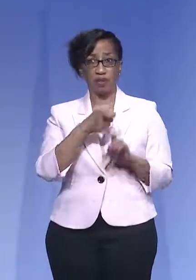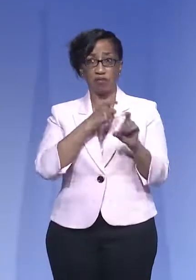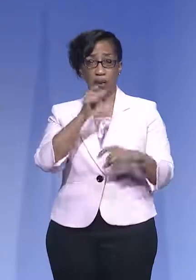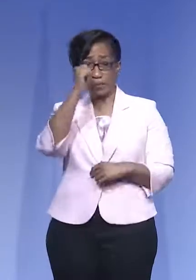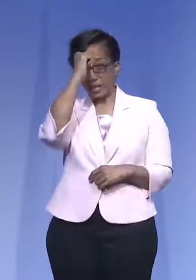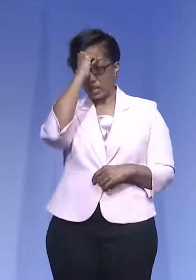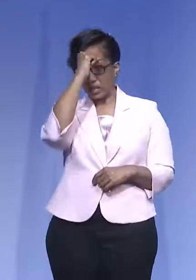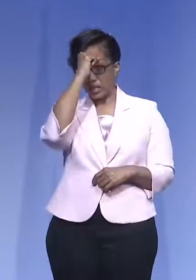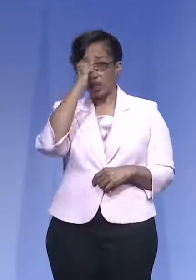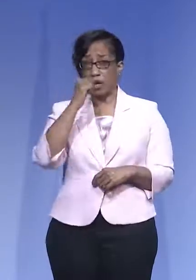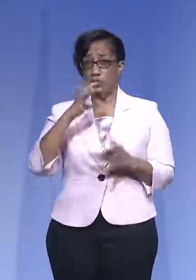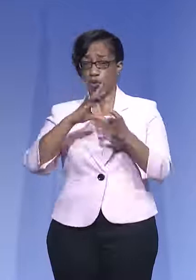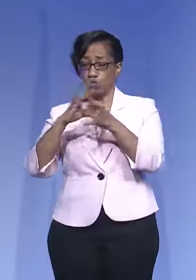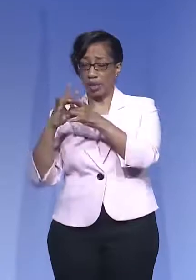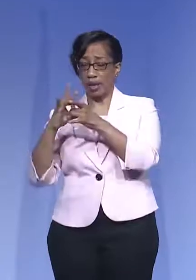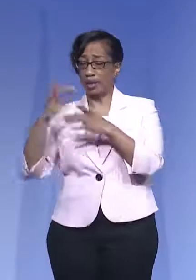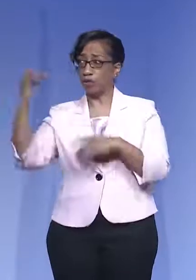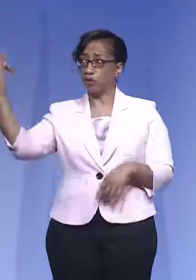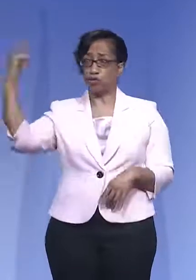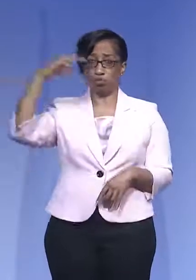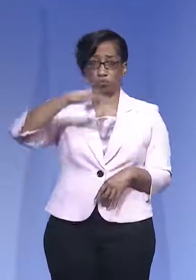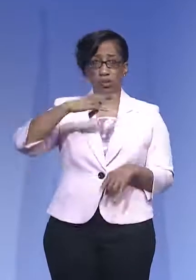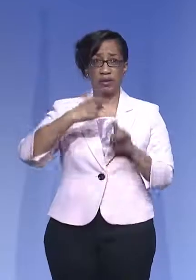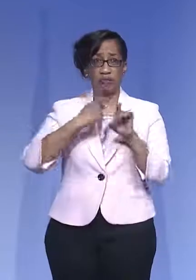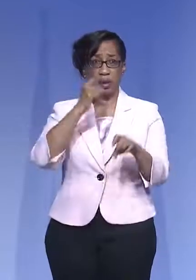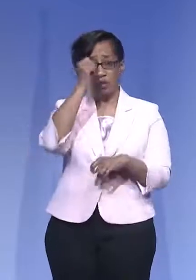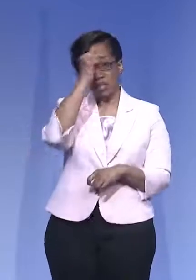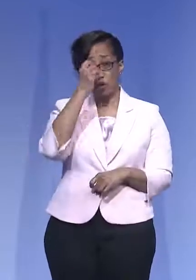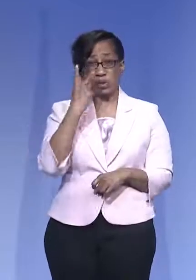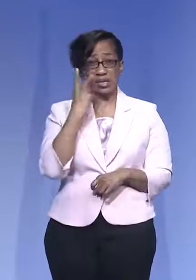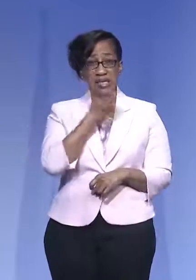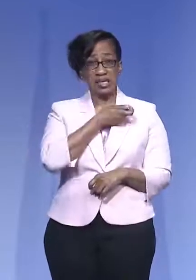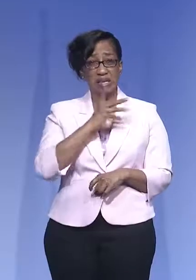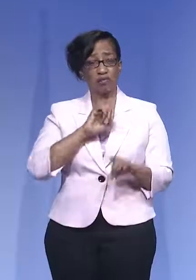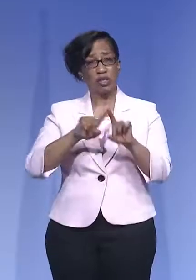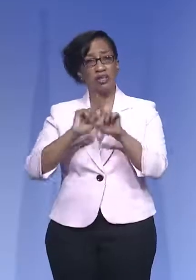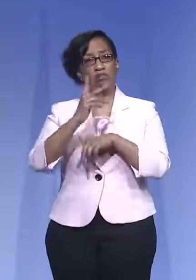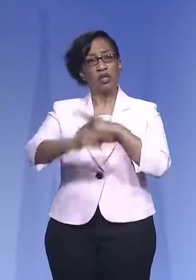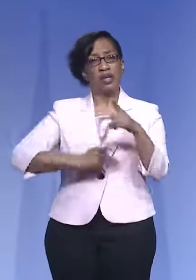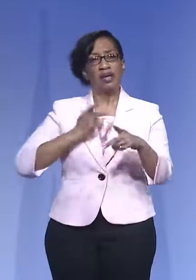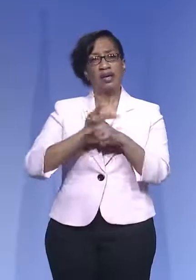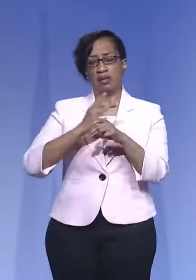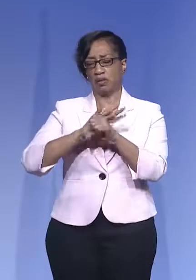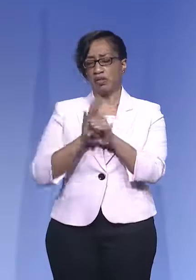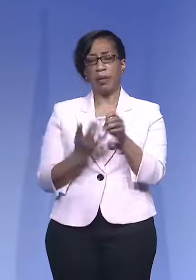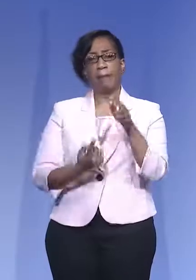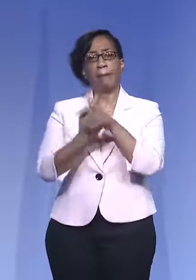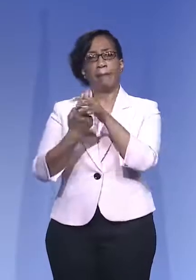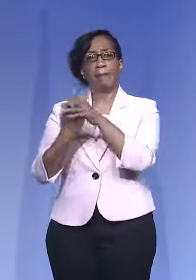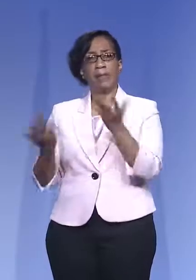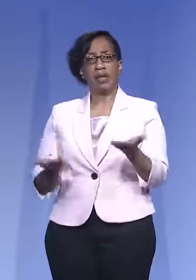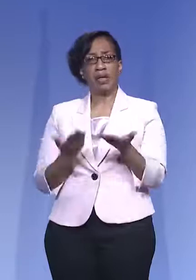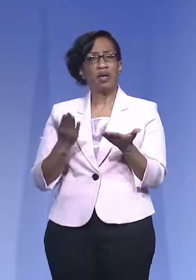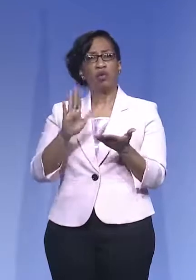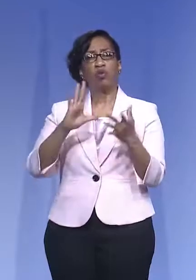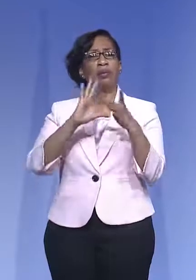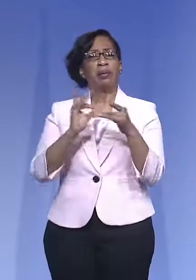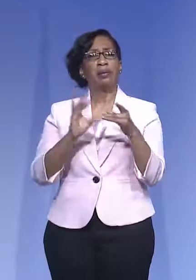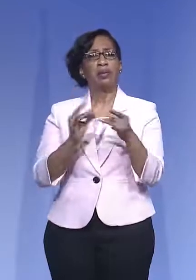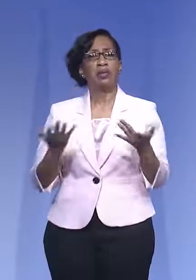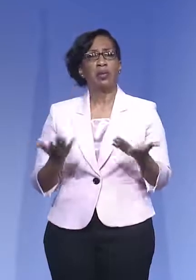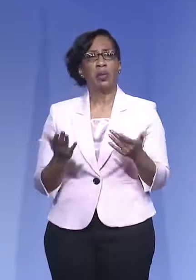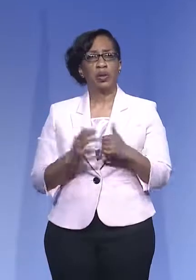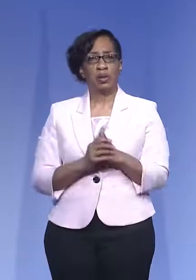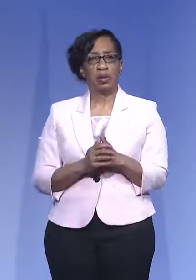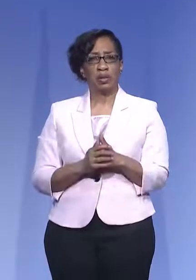associated, but you know, we have seen a lot of variants start to pop up here in our area. What's just your message again, just as, I mean, this